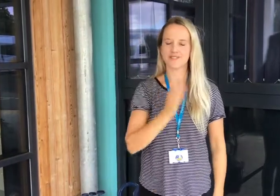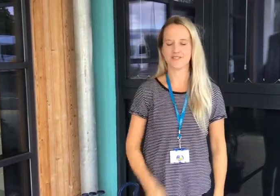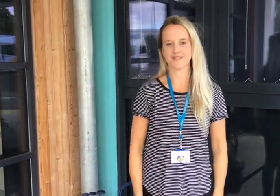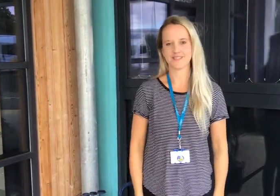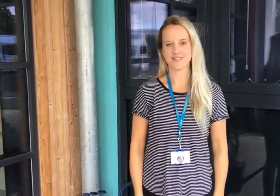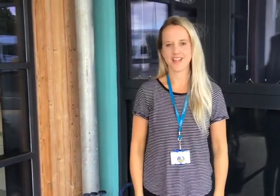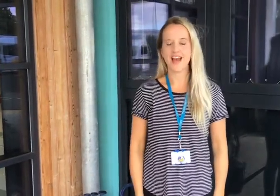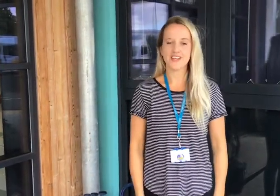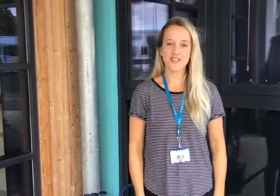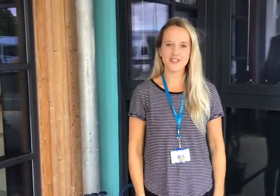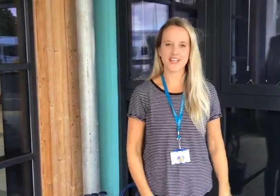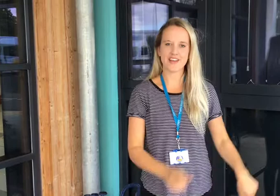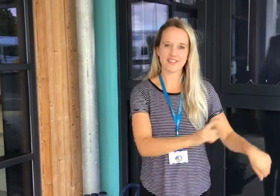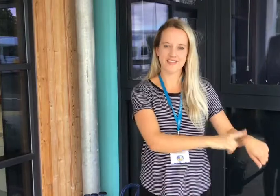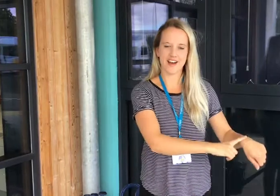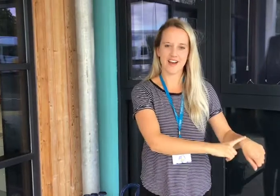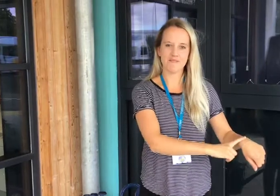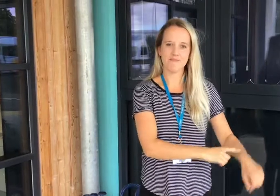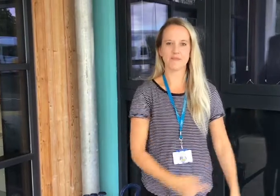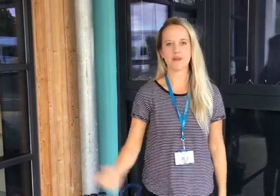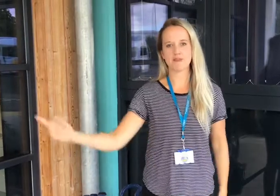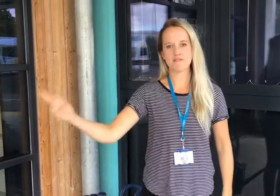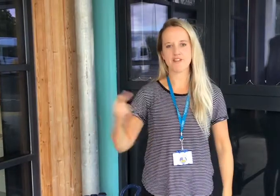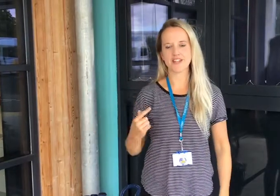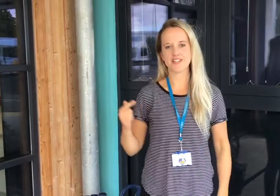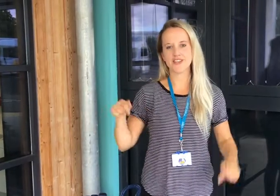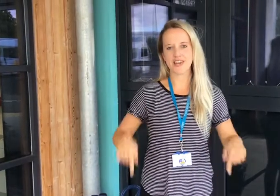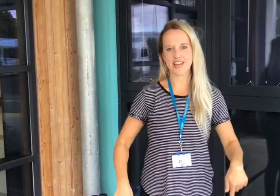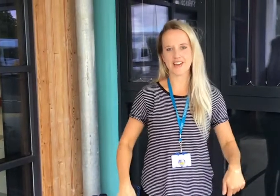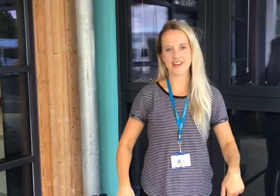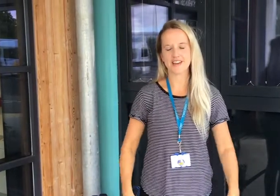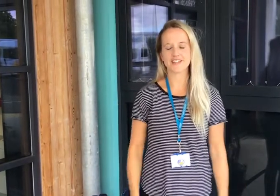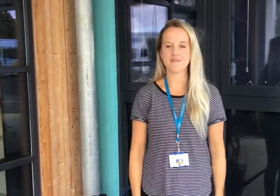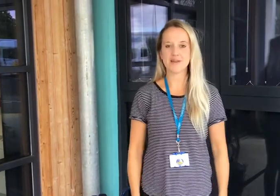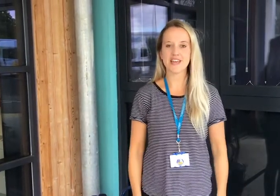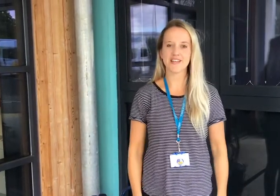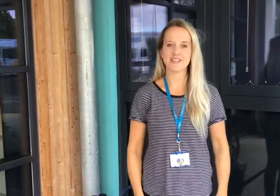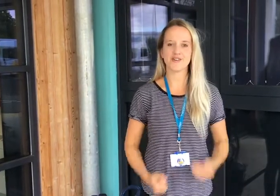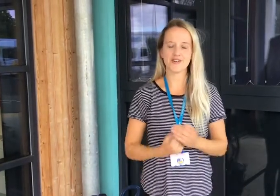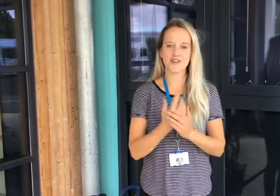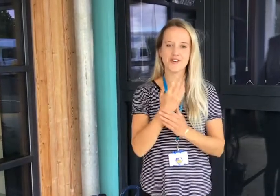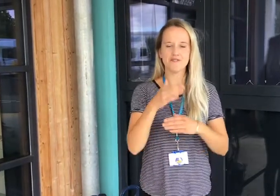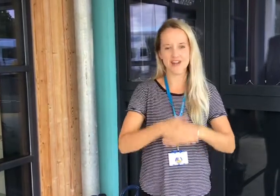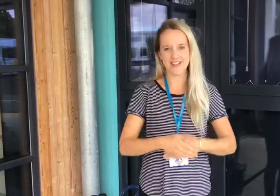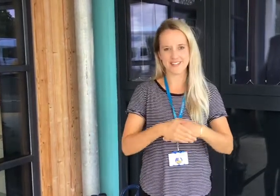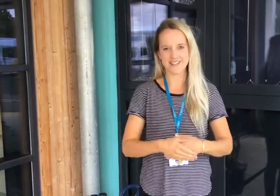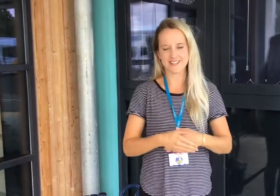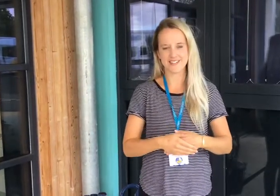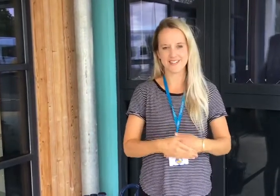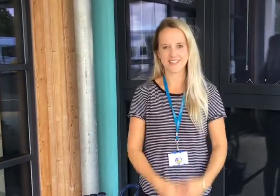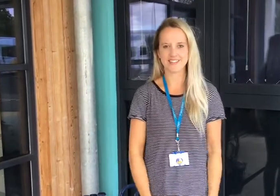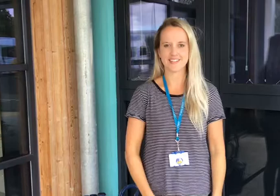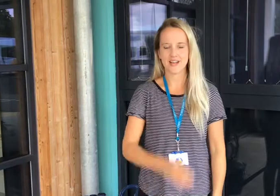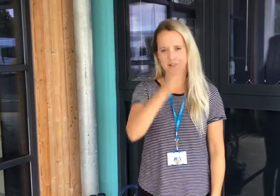school. Usually at this time, we'd be inviting you here to meet your new